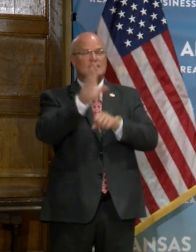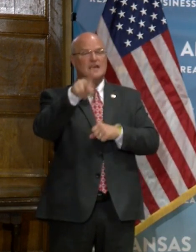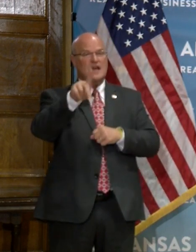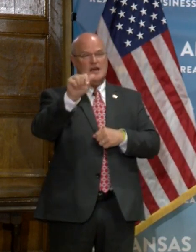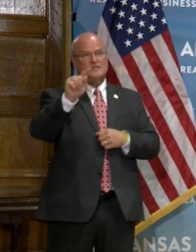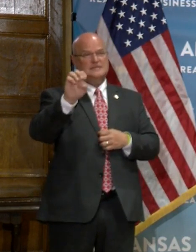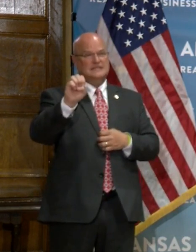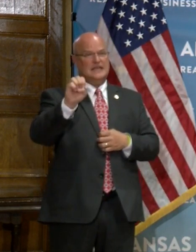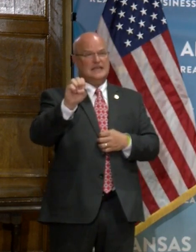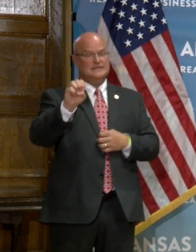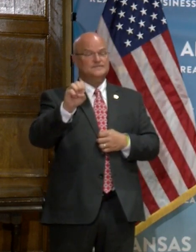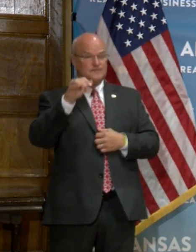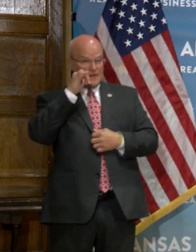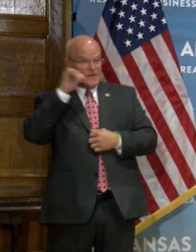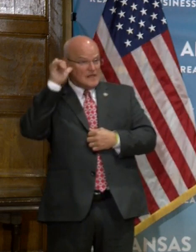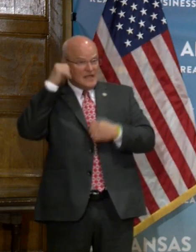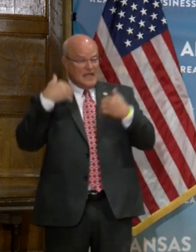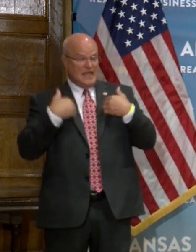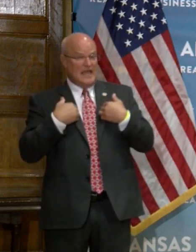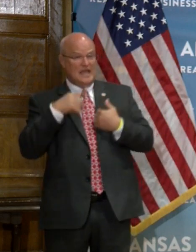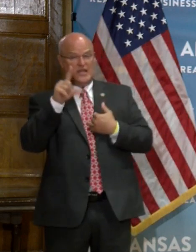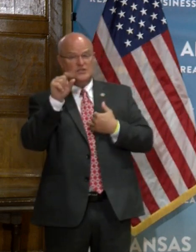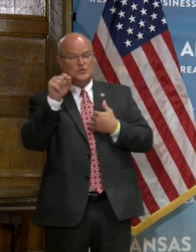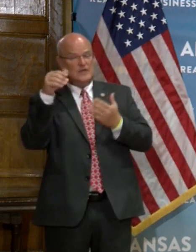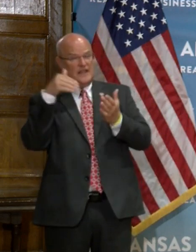update. Yesterday we had